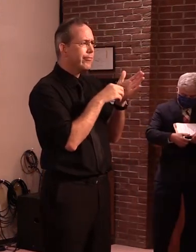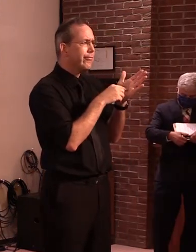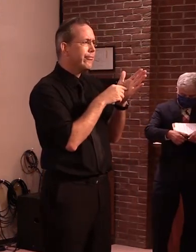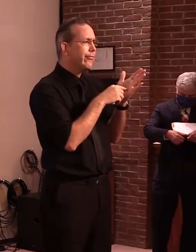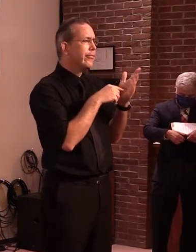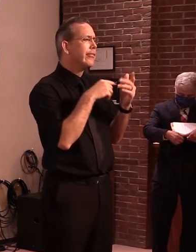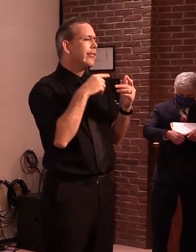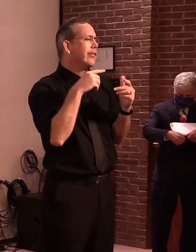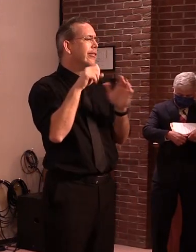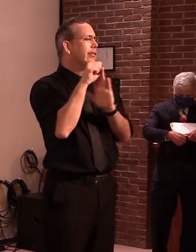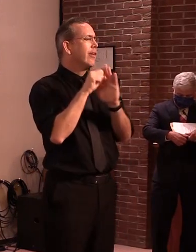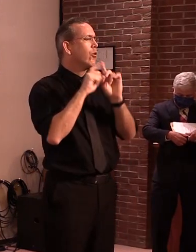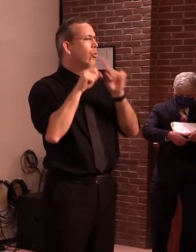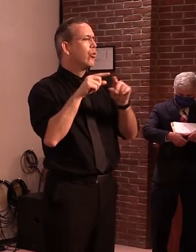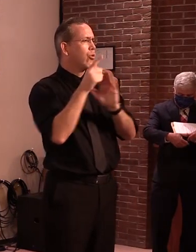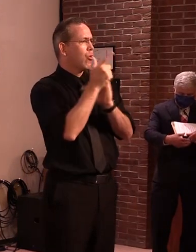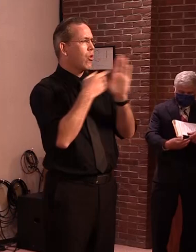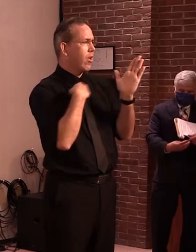aspect of the executive order.